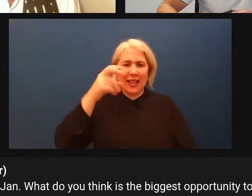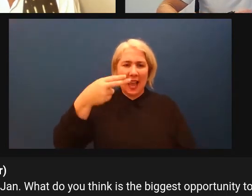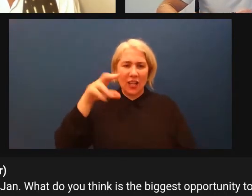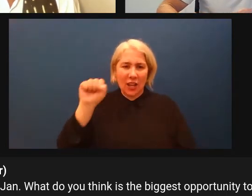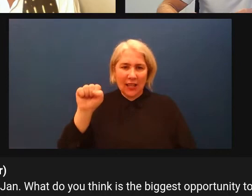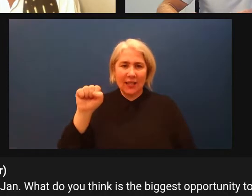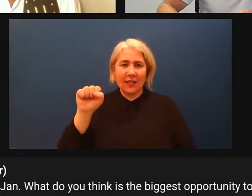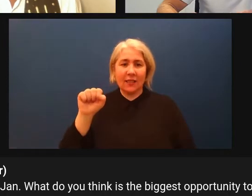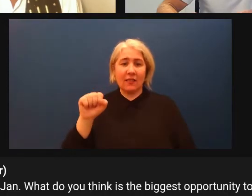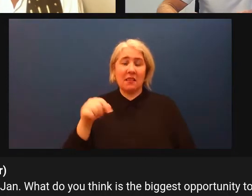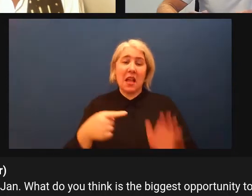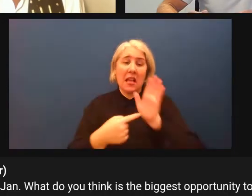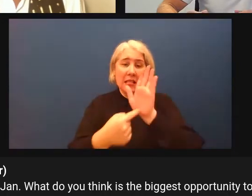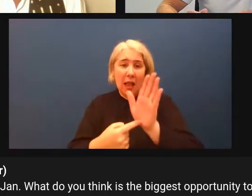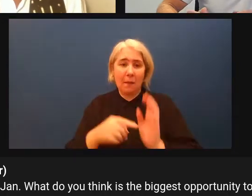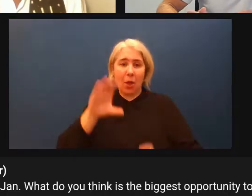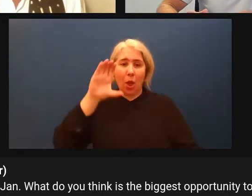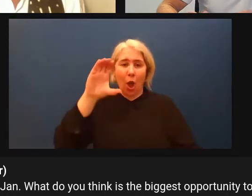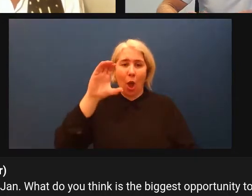FAO?